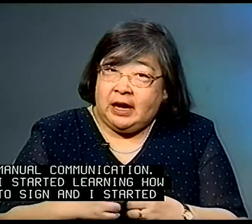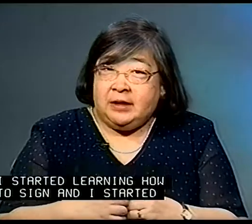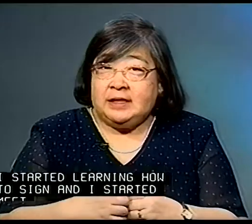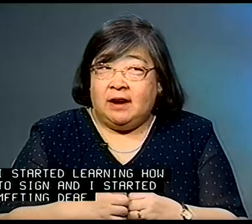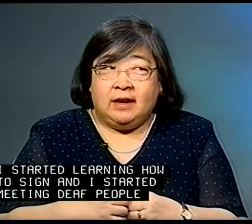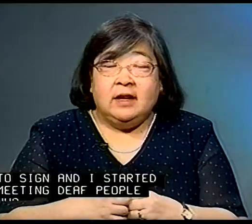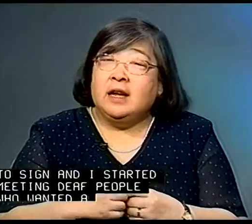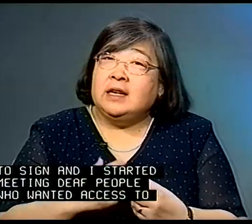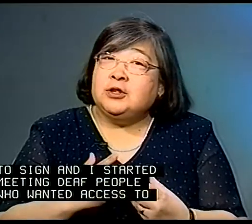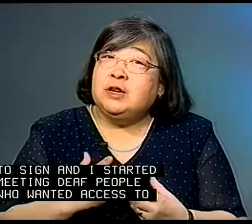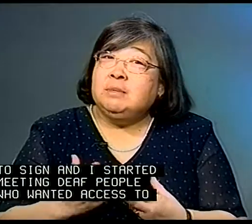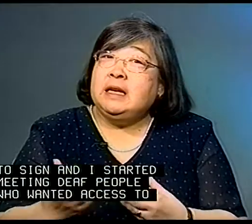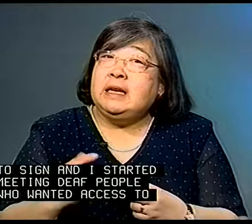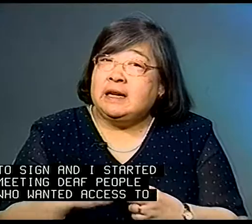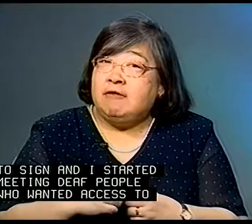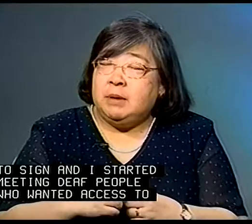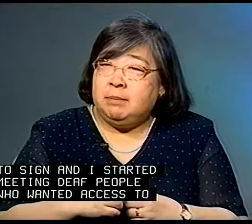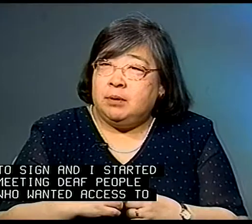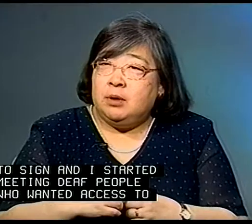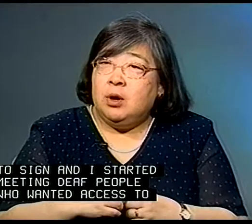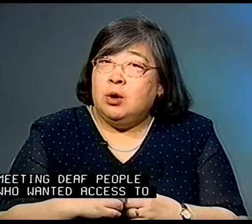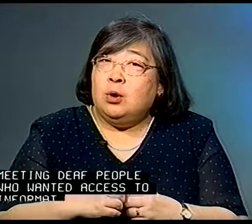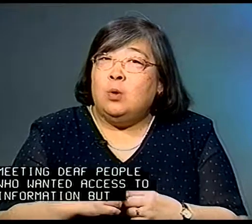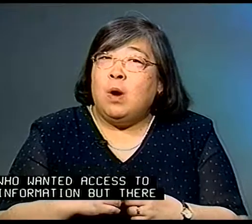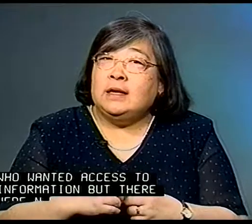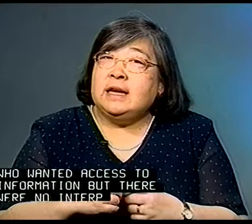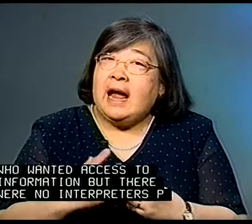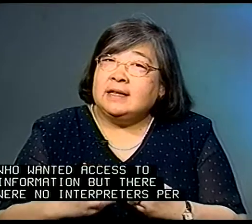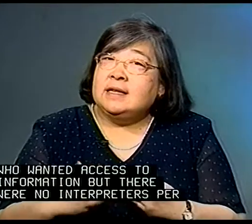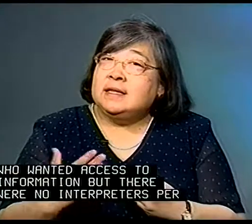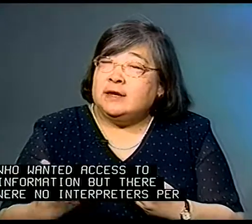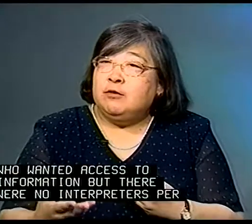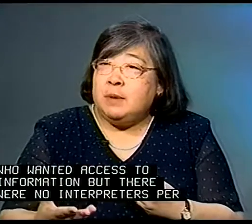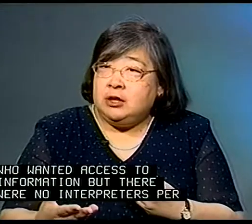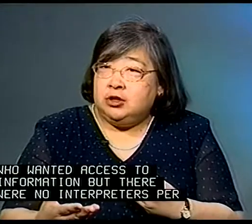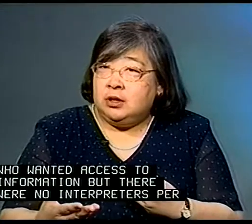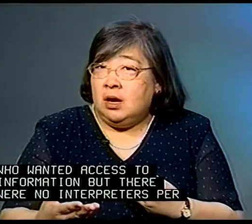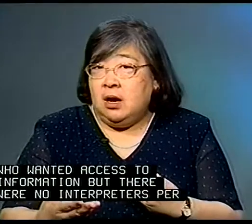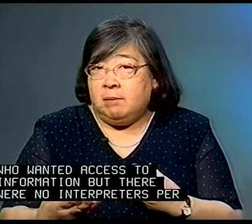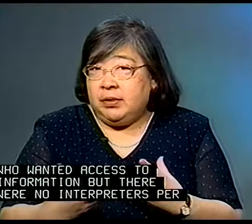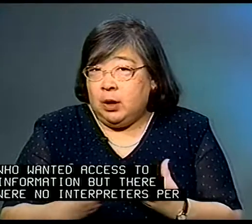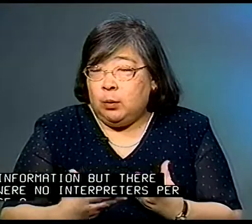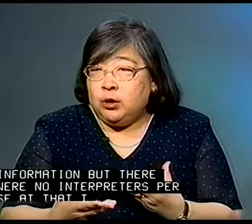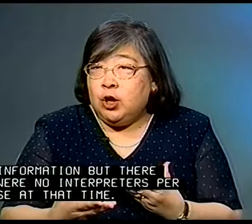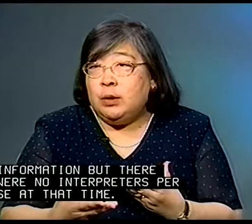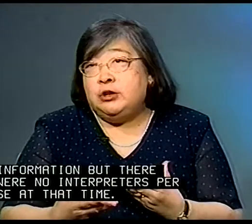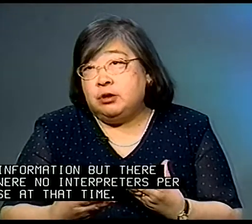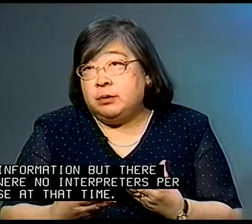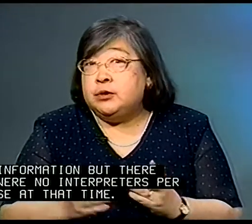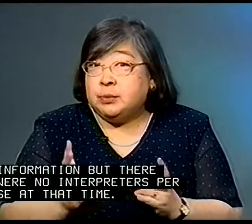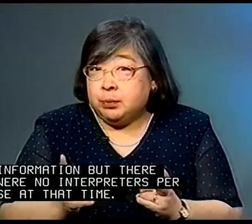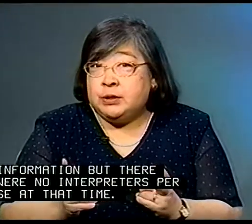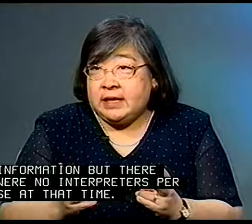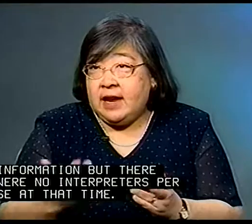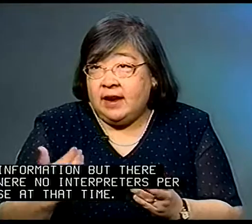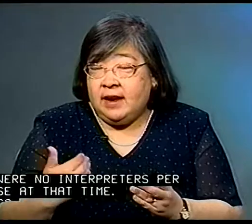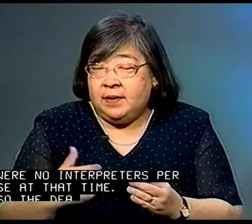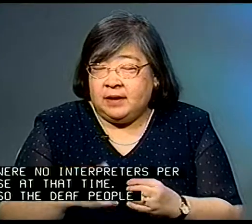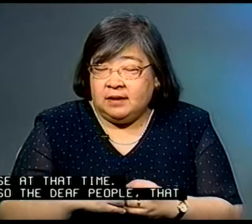how to sign, and I started meeting deaf people who wanted access to information, but there were no interpreters per se at that